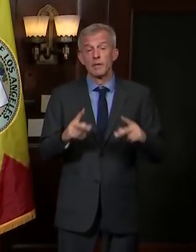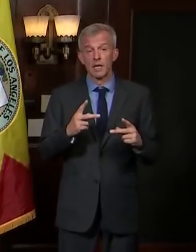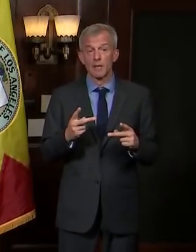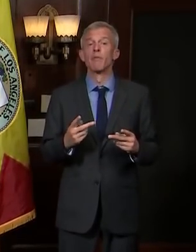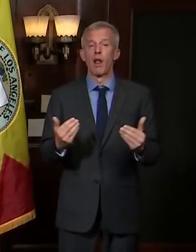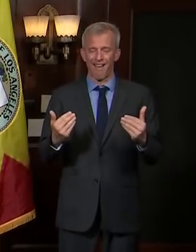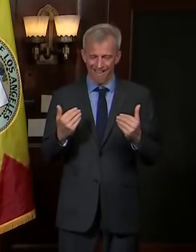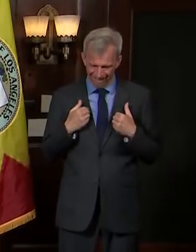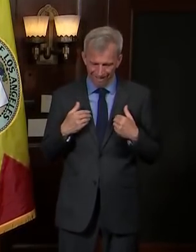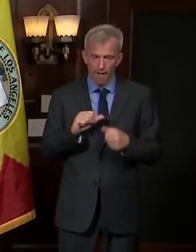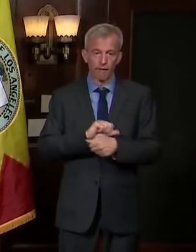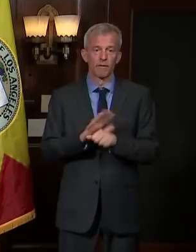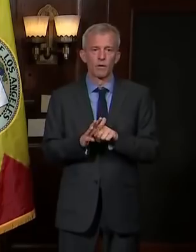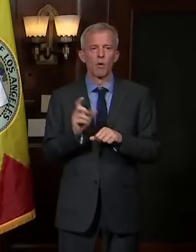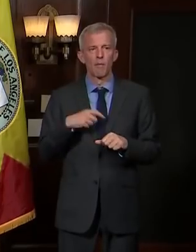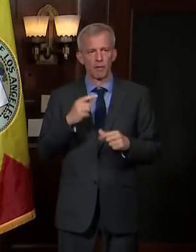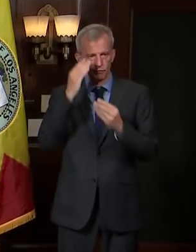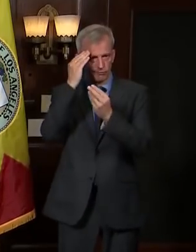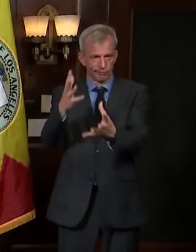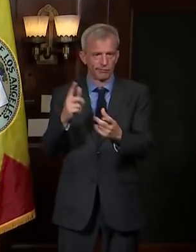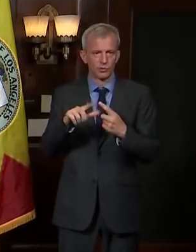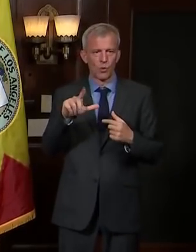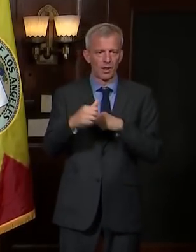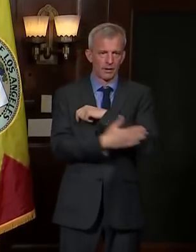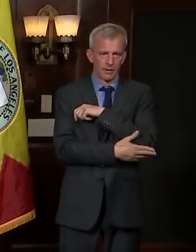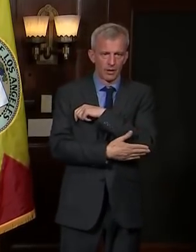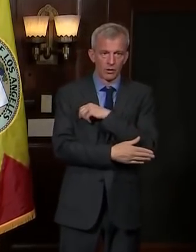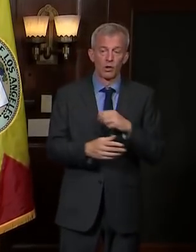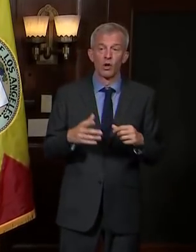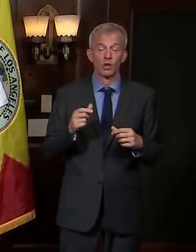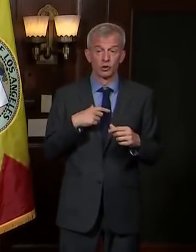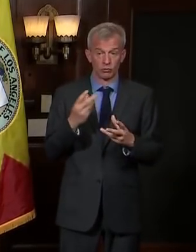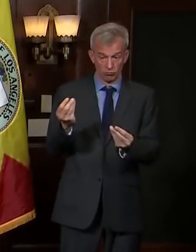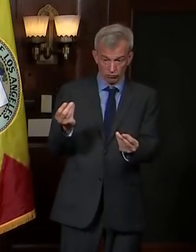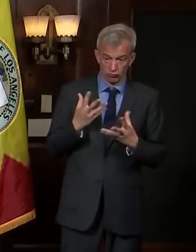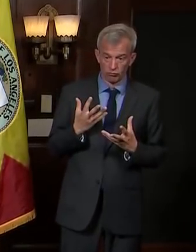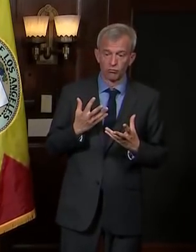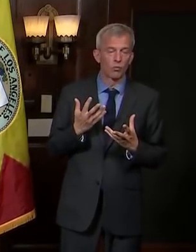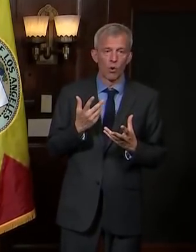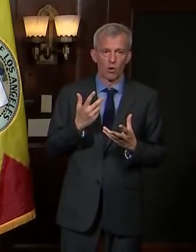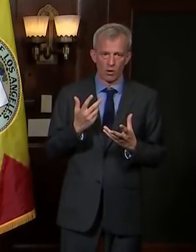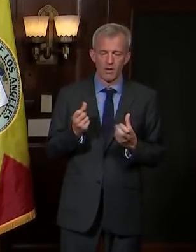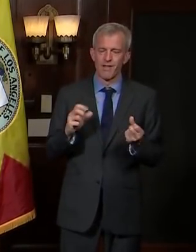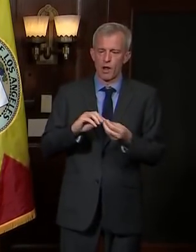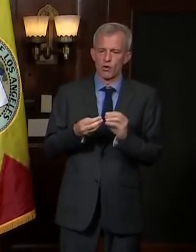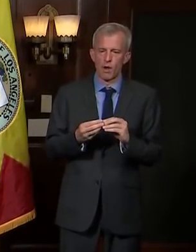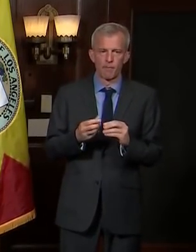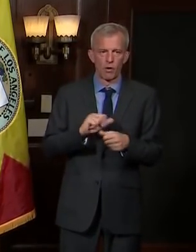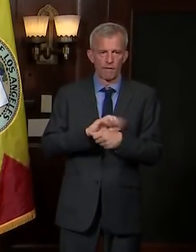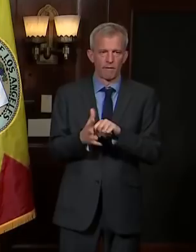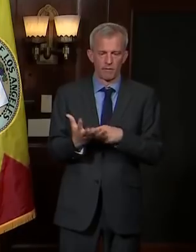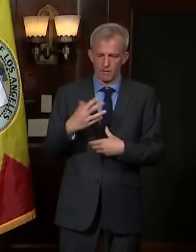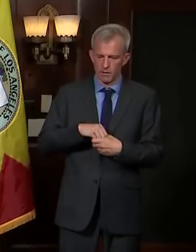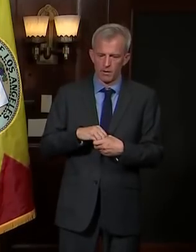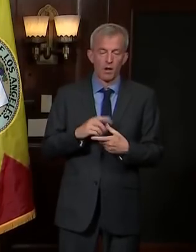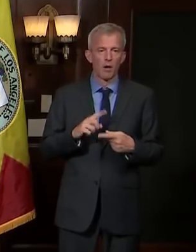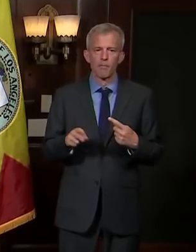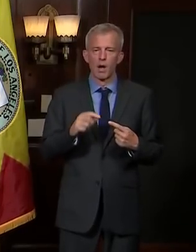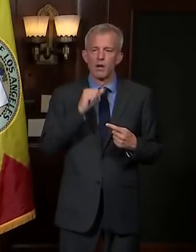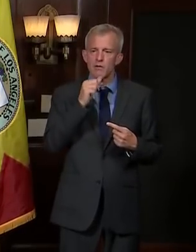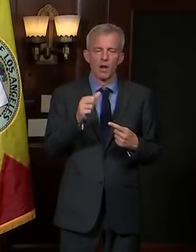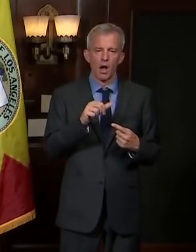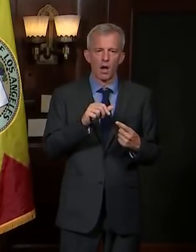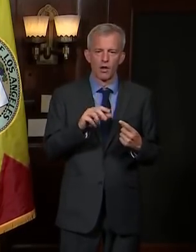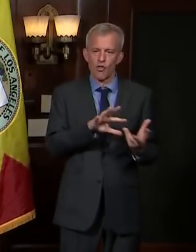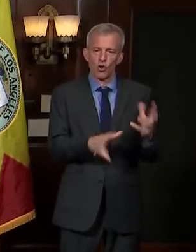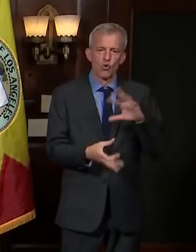LA County Health. So we get the positives, but we don't get necessarily the negatives and the number of overall tests. So you'd have to